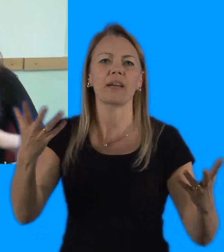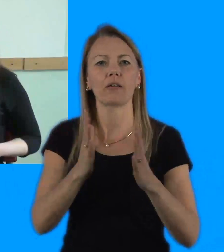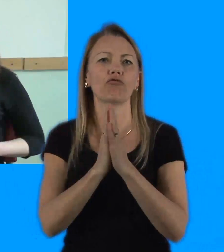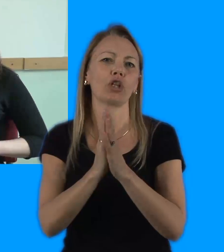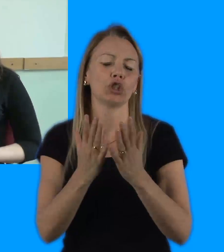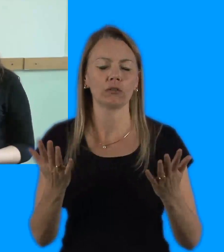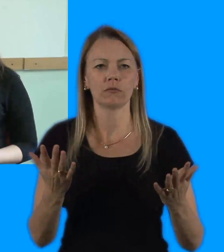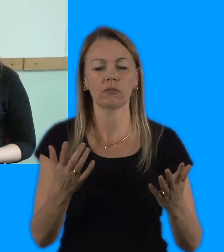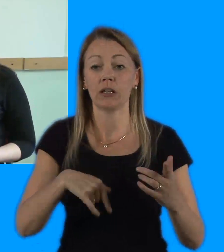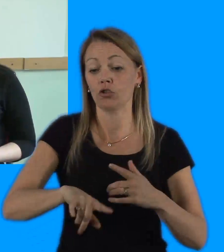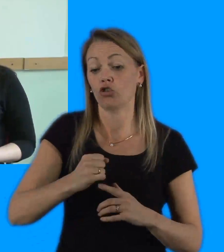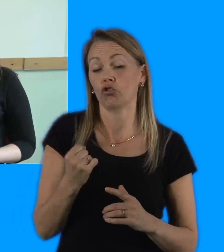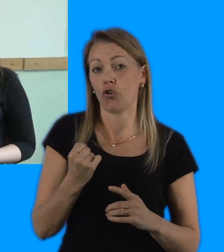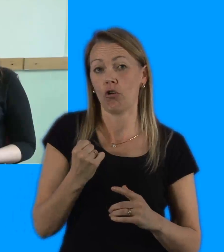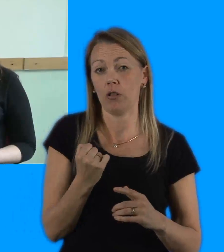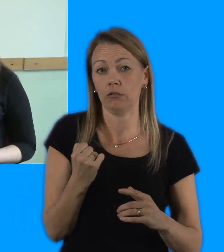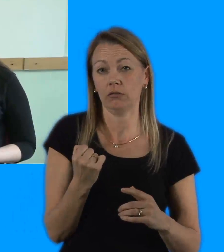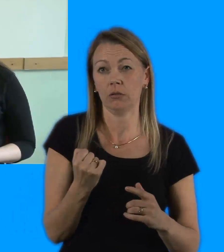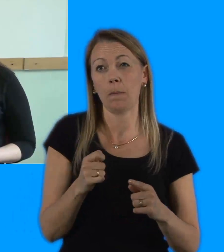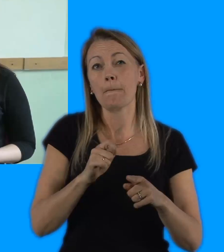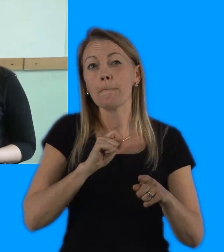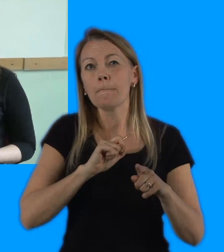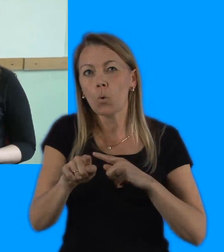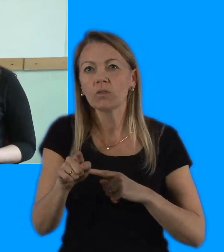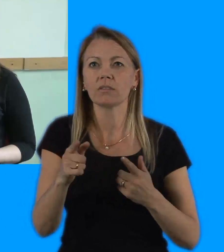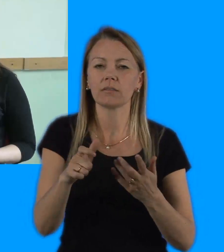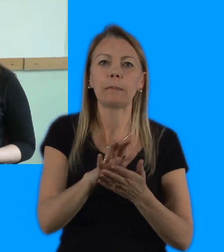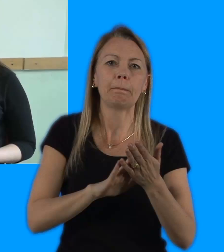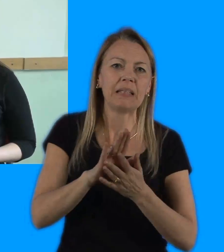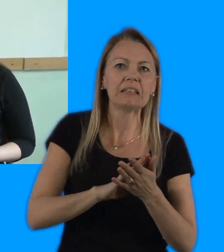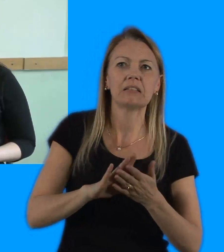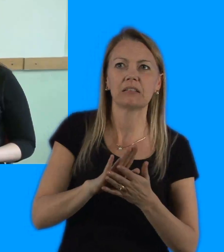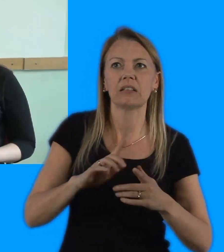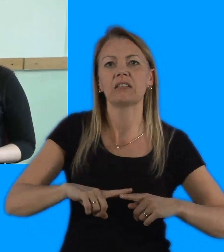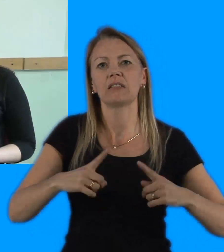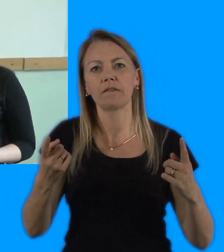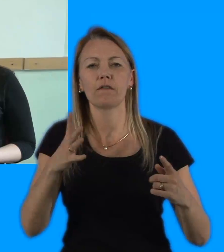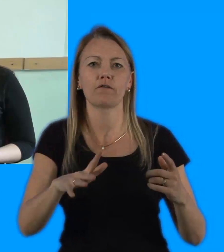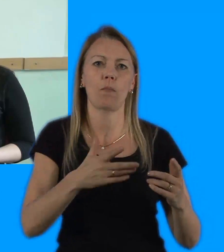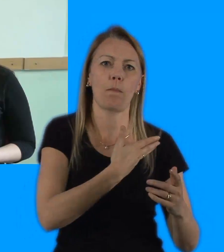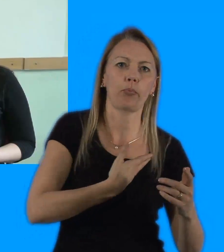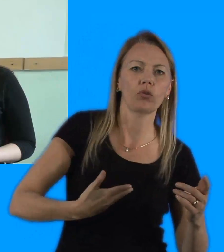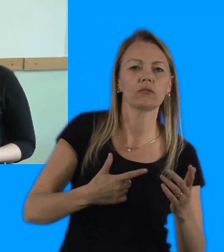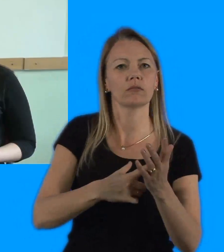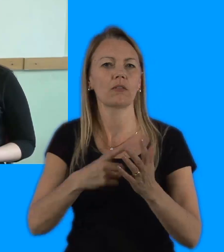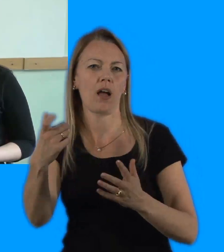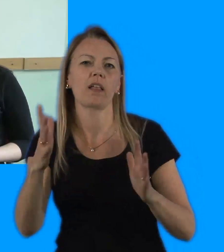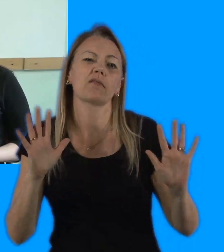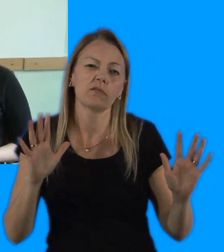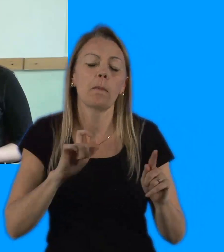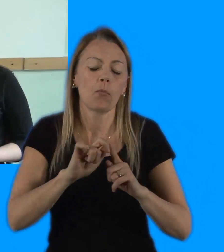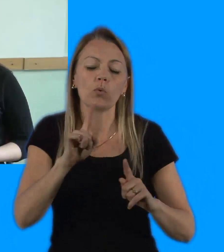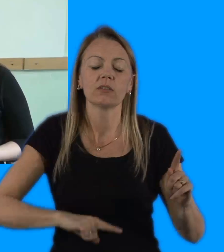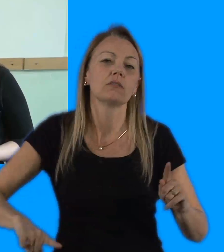one big religion. In Scotland, it generally means the difference between Protestants